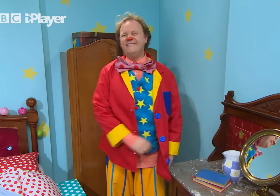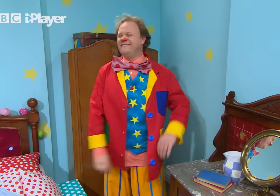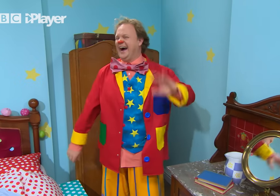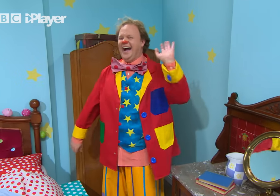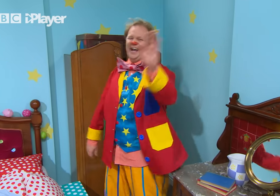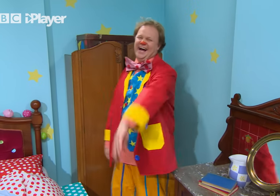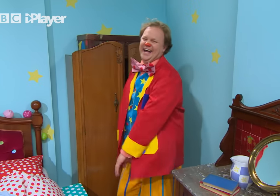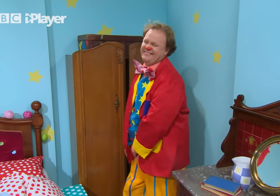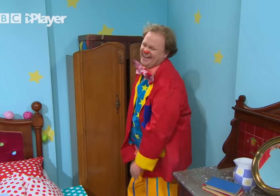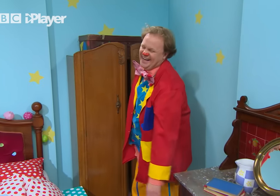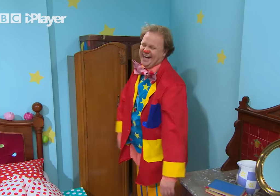Well, I